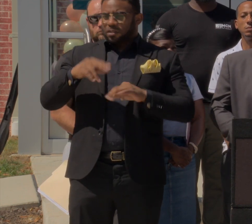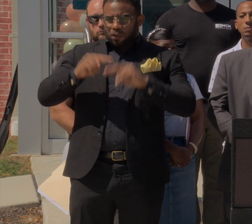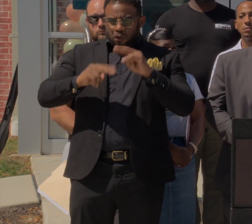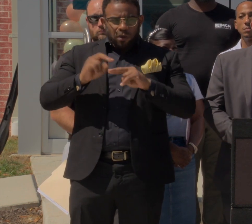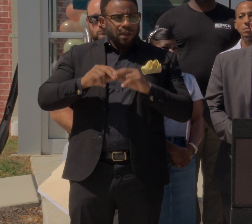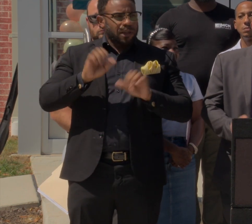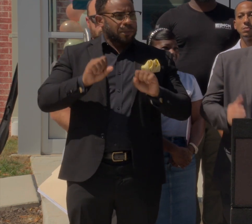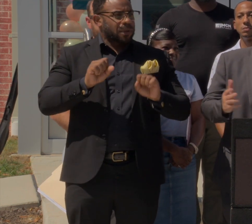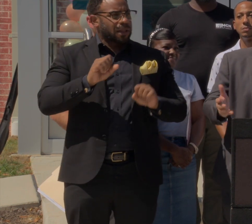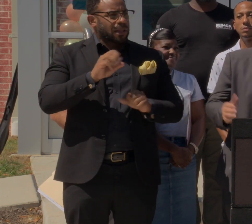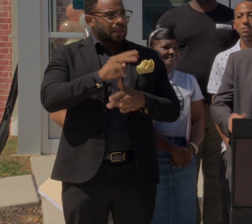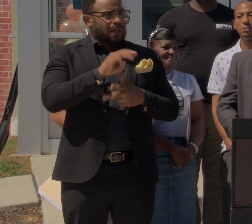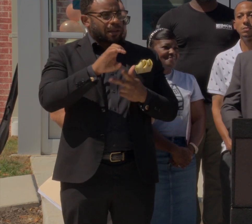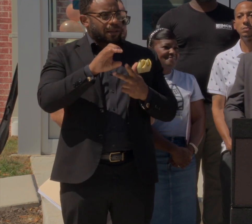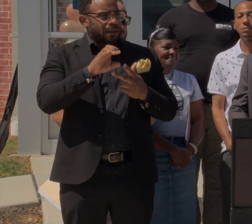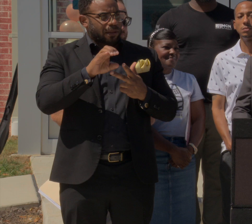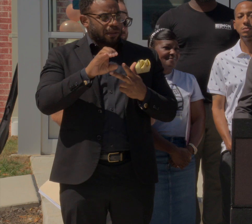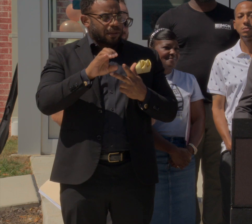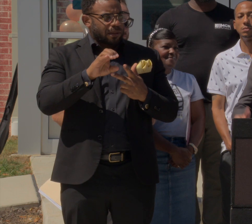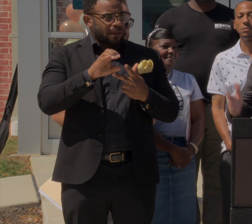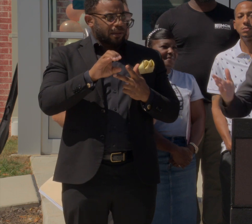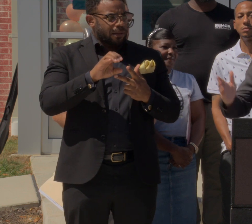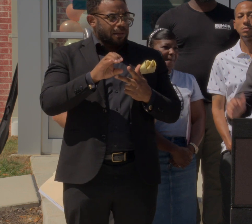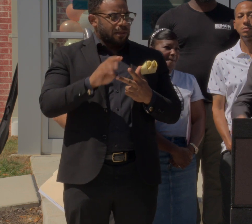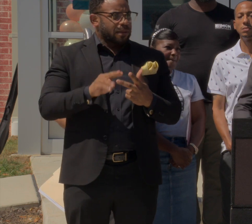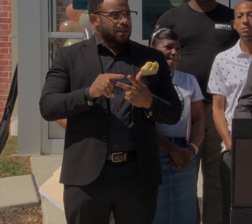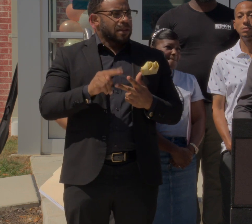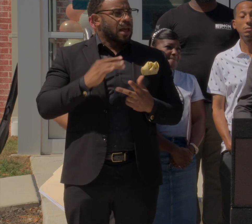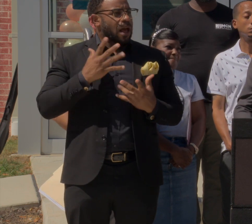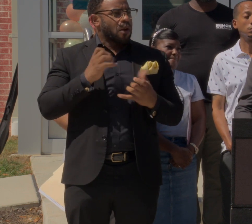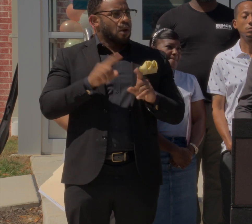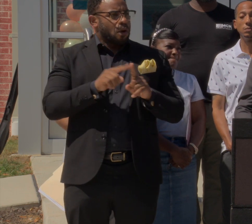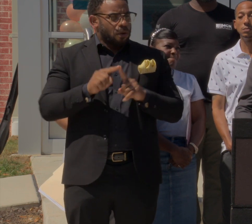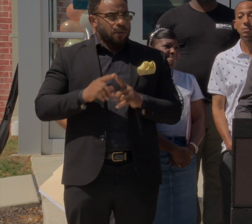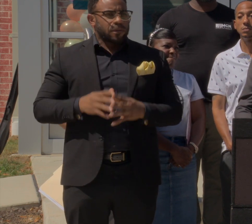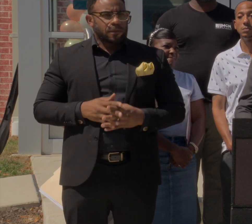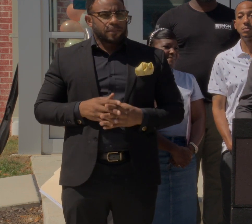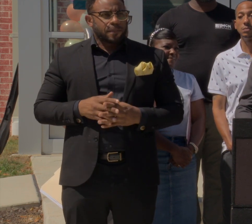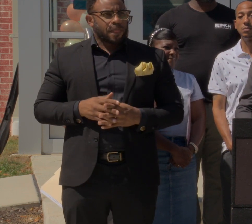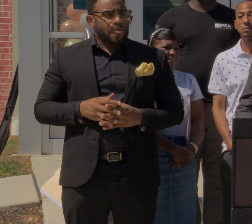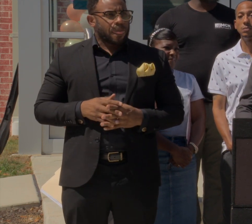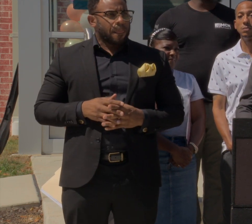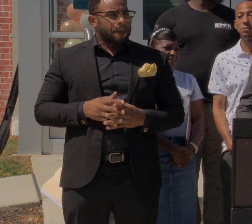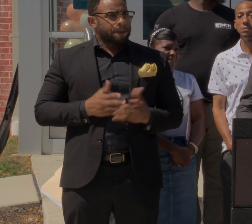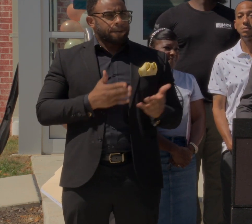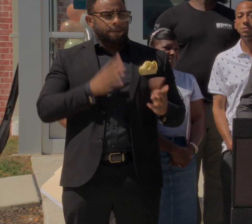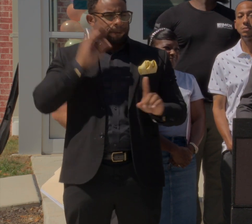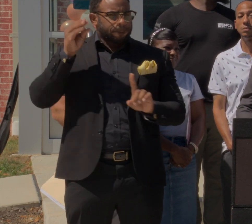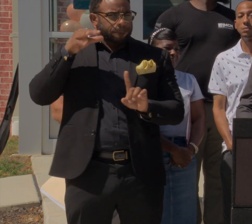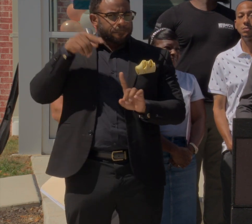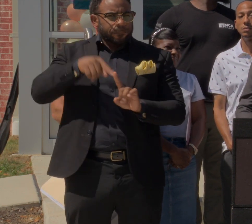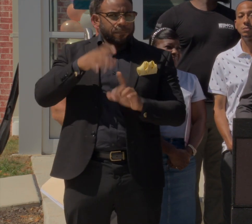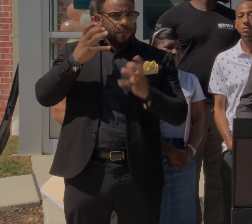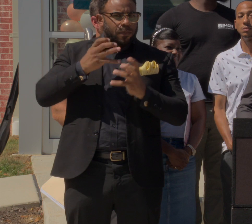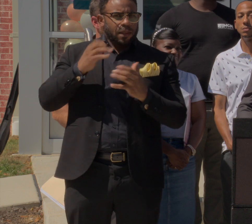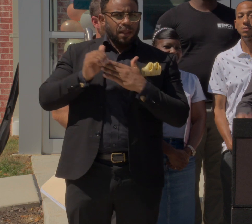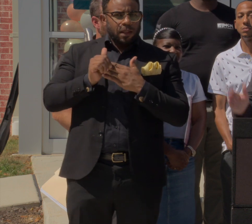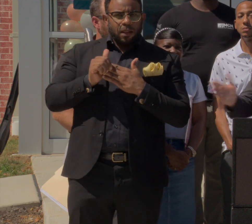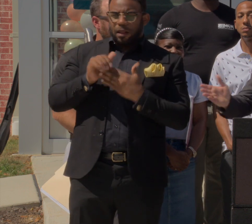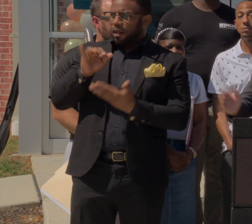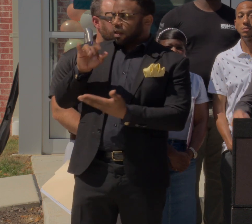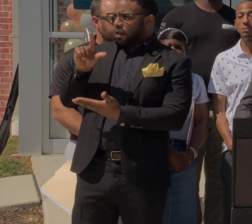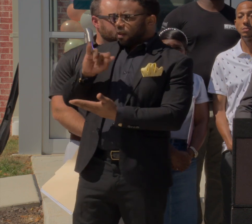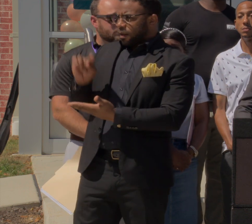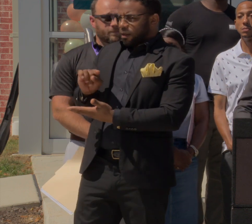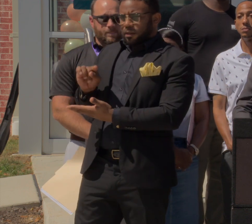construction ability of MCB. And I want to also bring to light the incredible leadership of